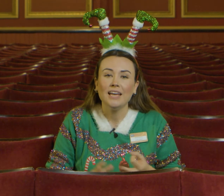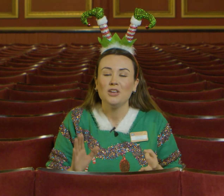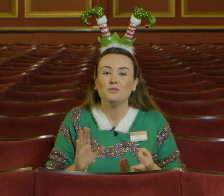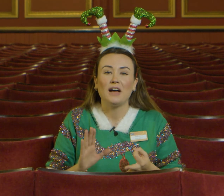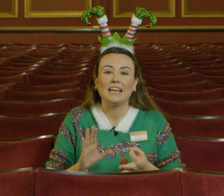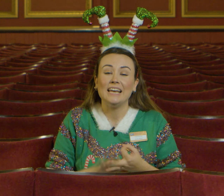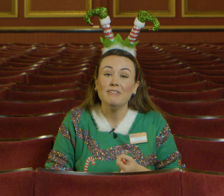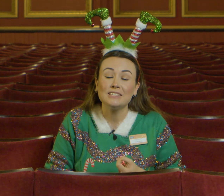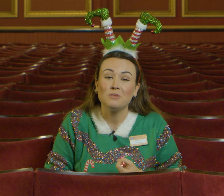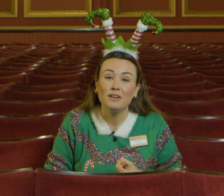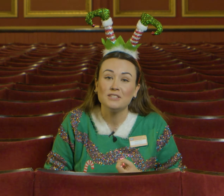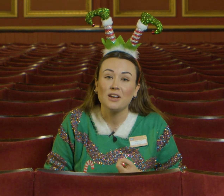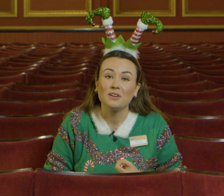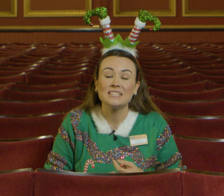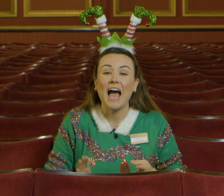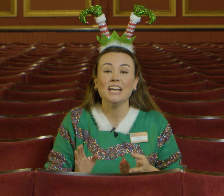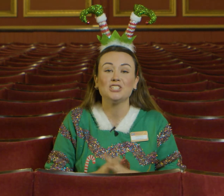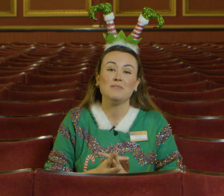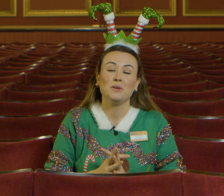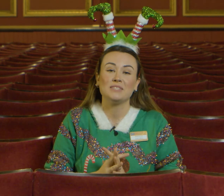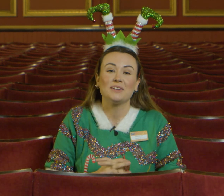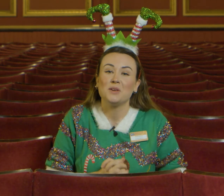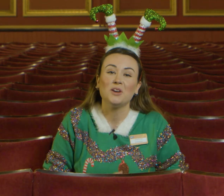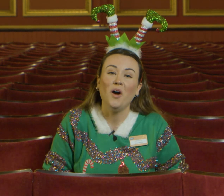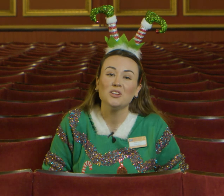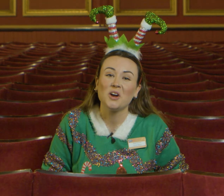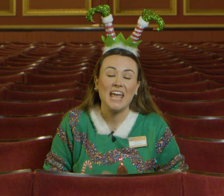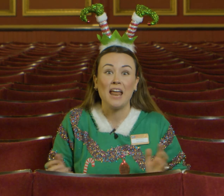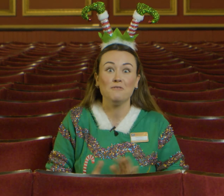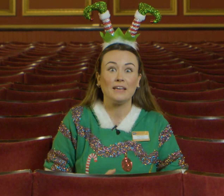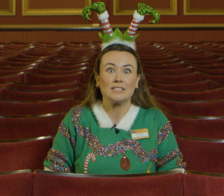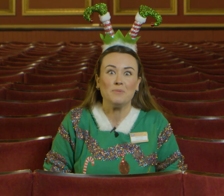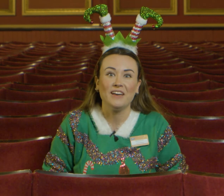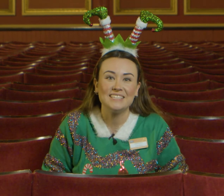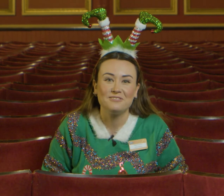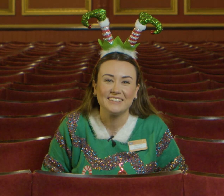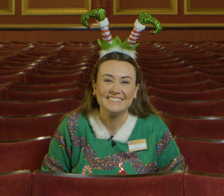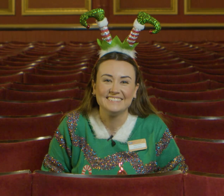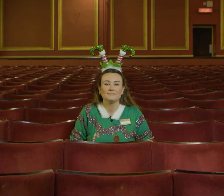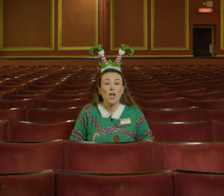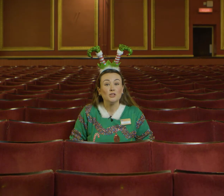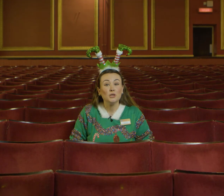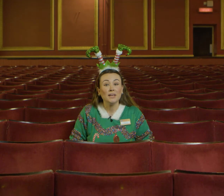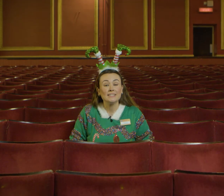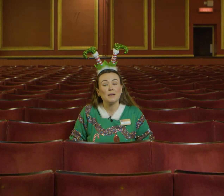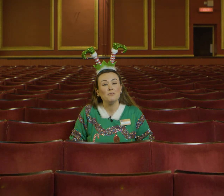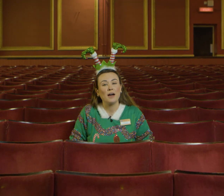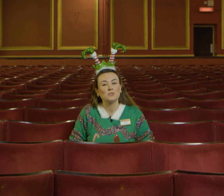you'll find lyrics to all of the songs and sheet music so you can all join in and feel super festive. The toolkit can be found on